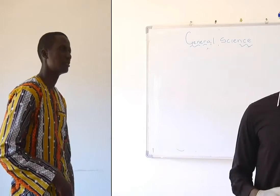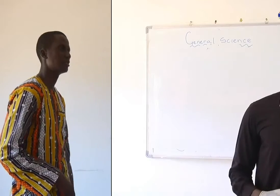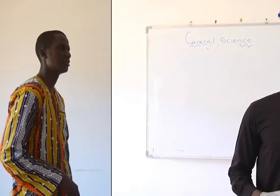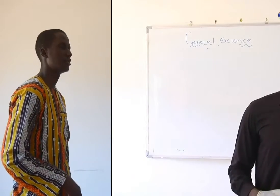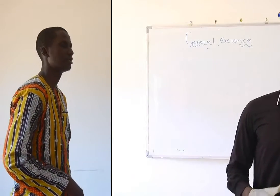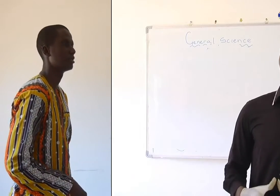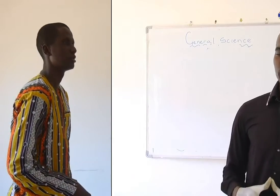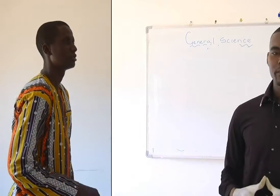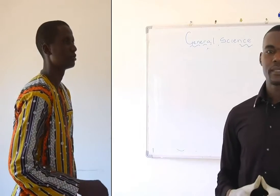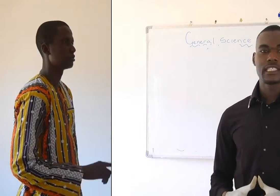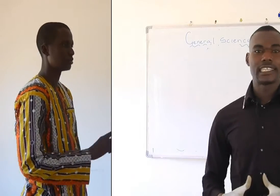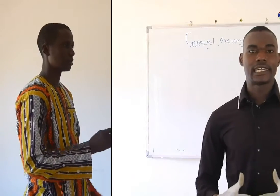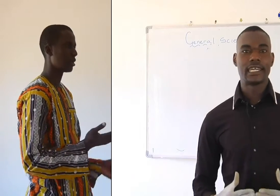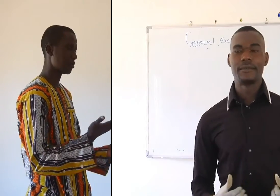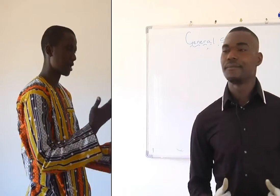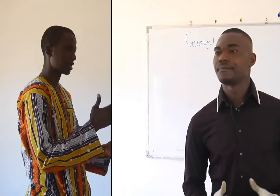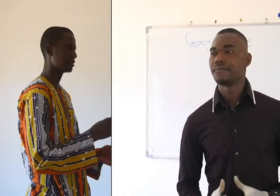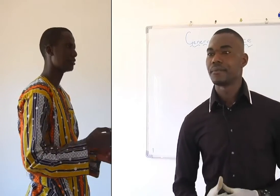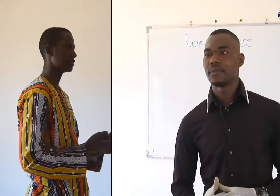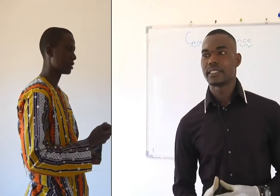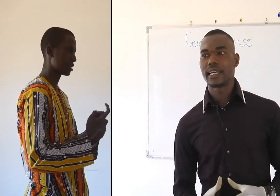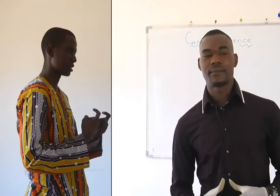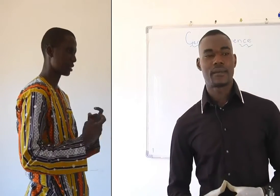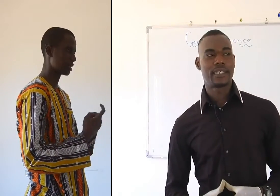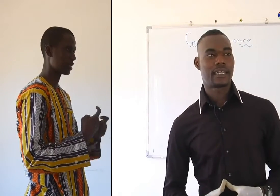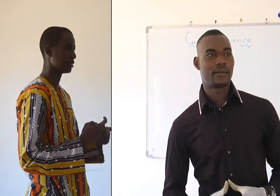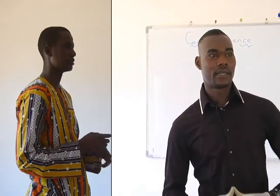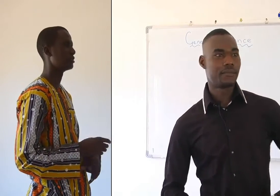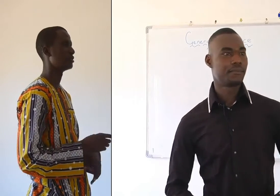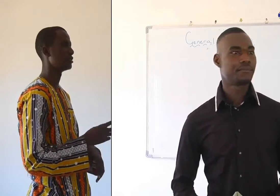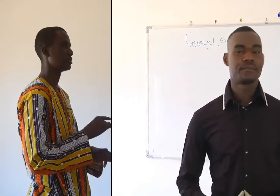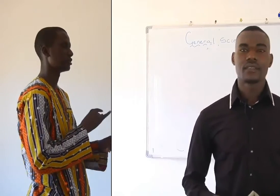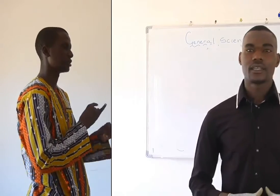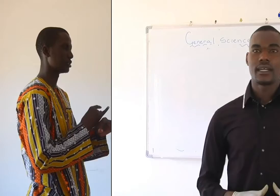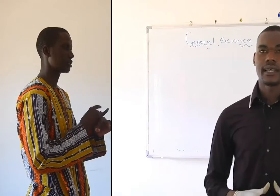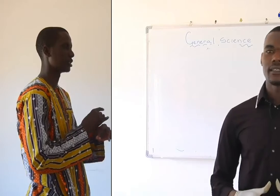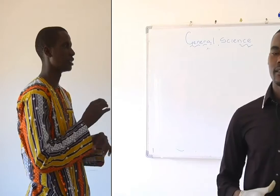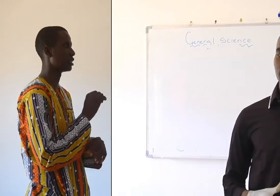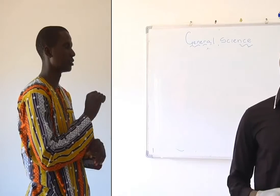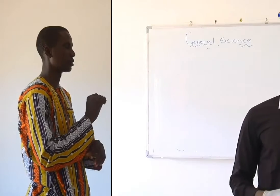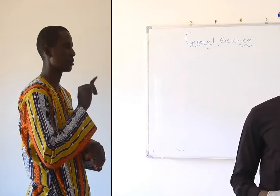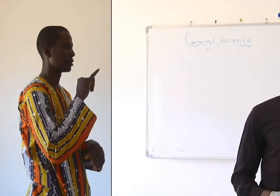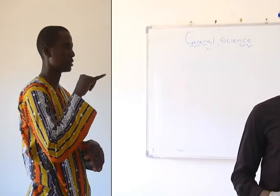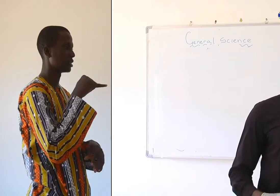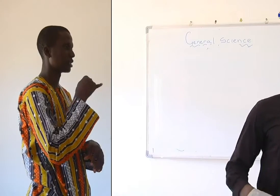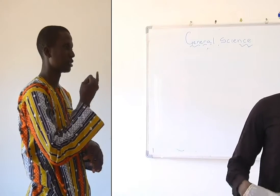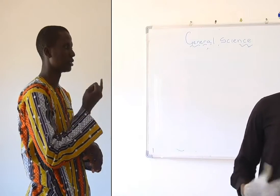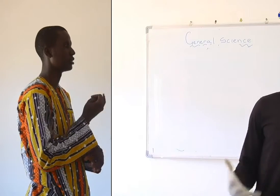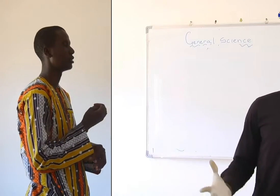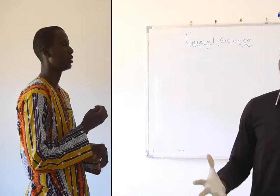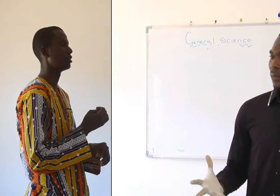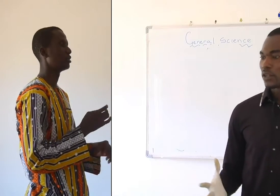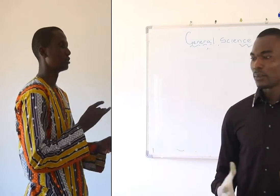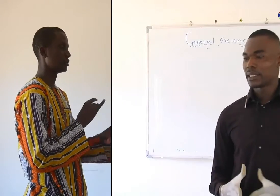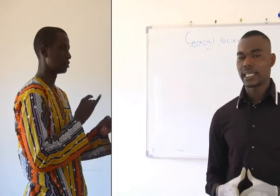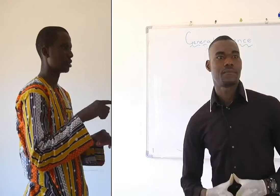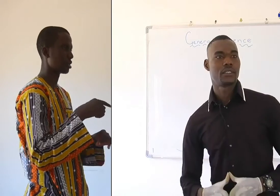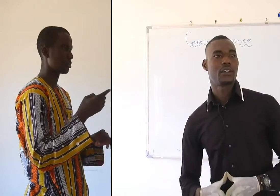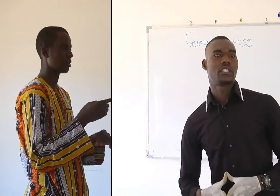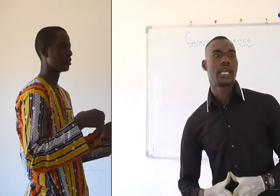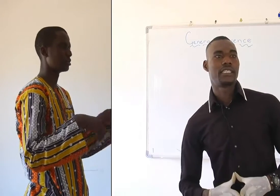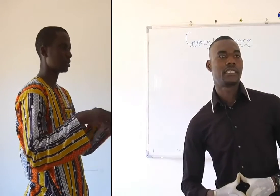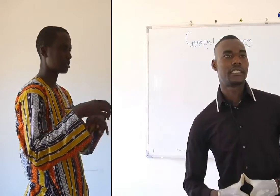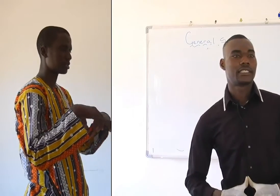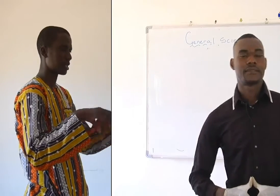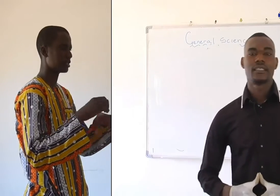I am back again. I am your usual presenter, Mr. Ibrahim Ajalama, and as usual, I'm going to present